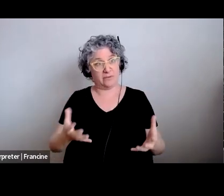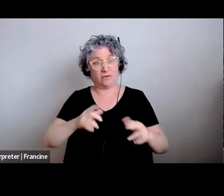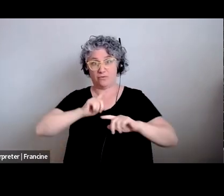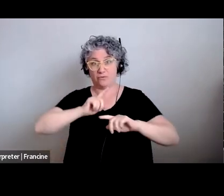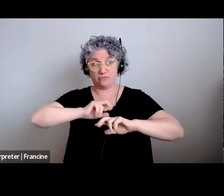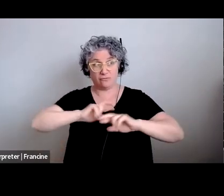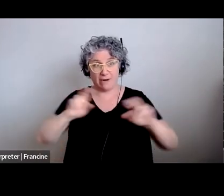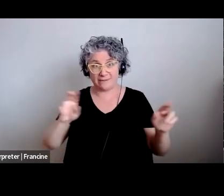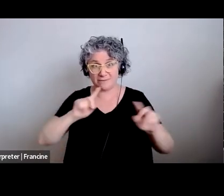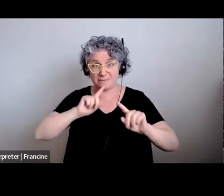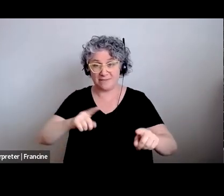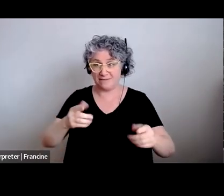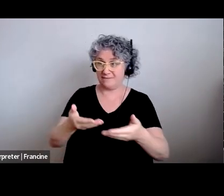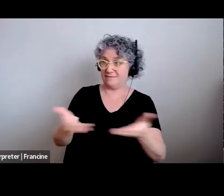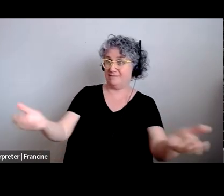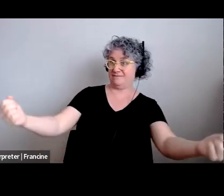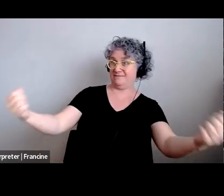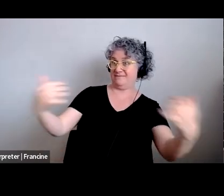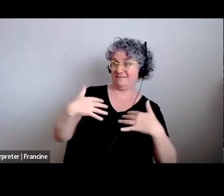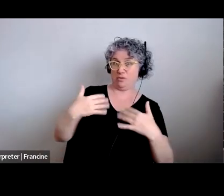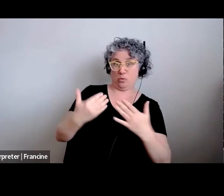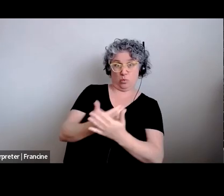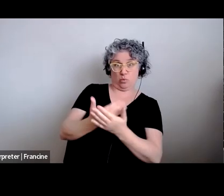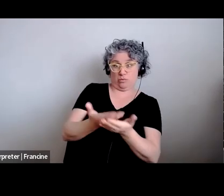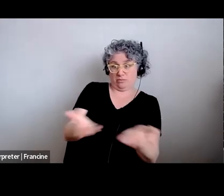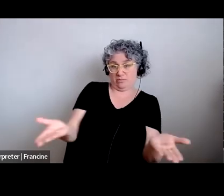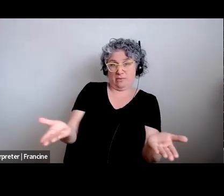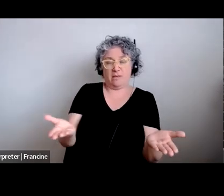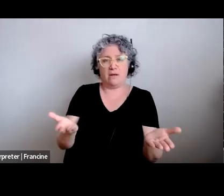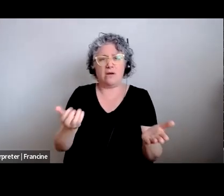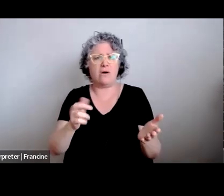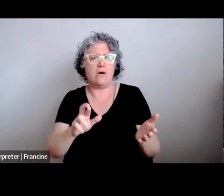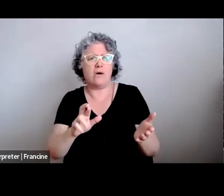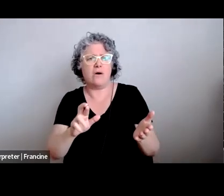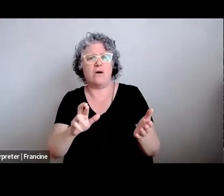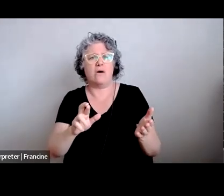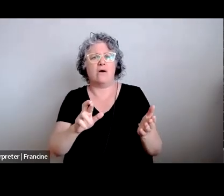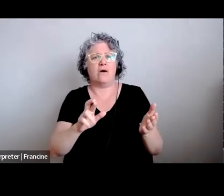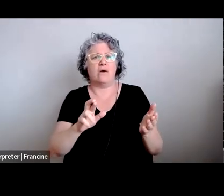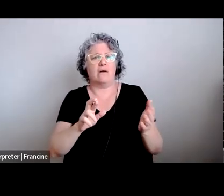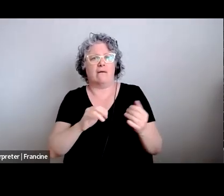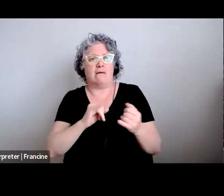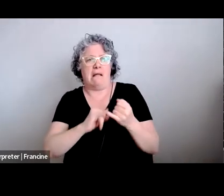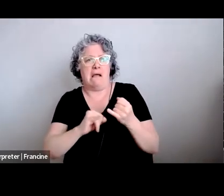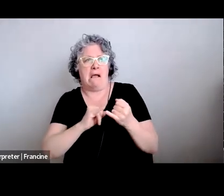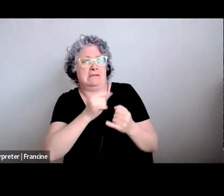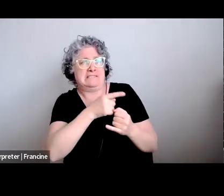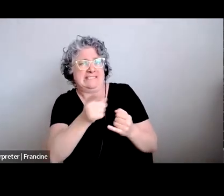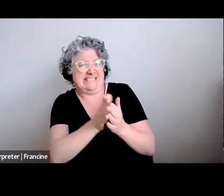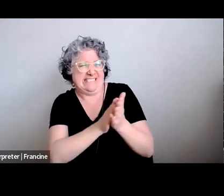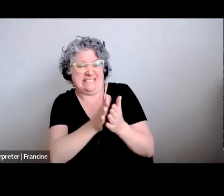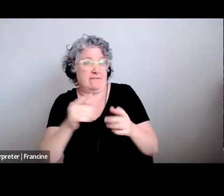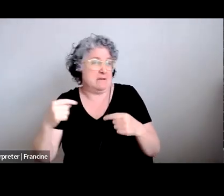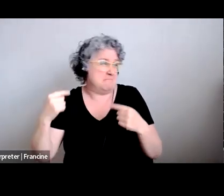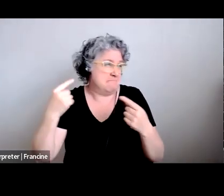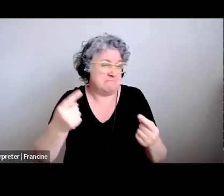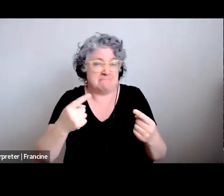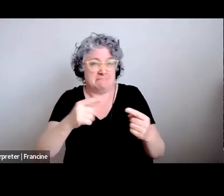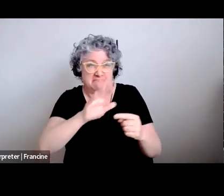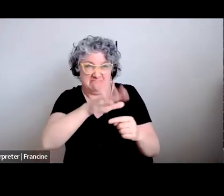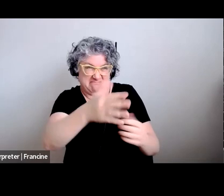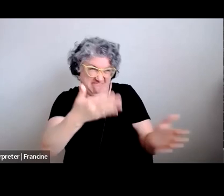audiences now, or are we going to try to squeeze out the last little bit of energy from longstanding